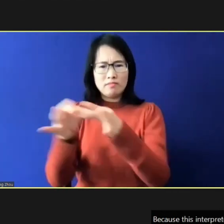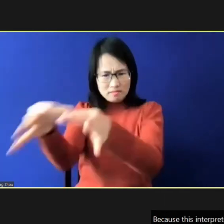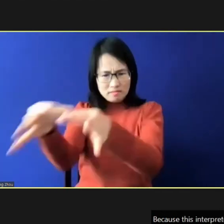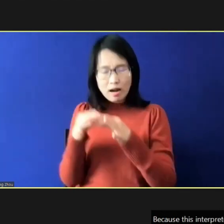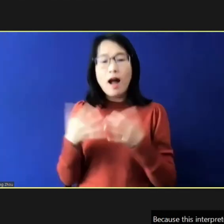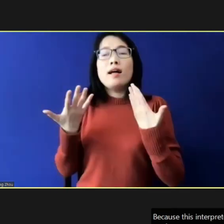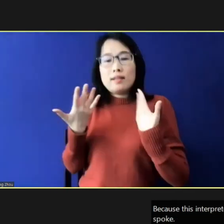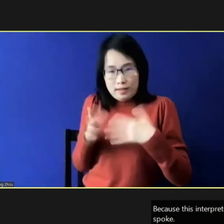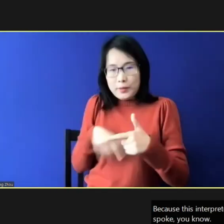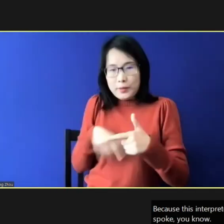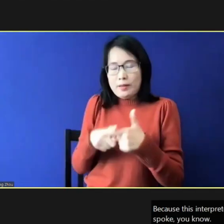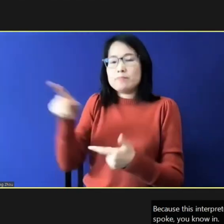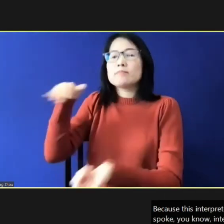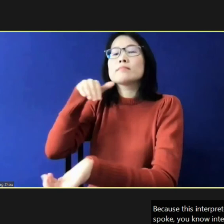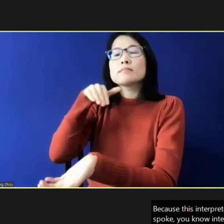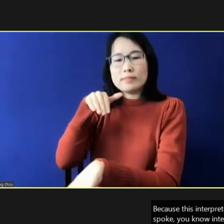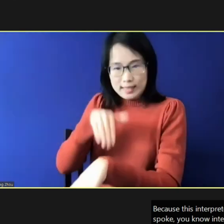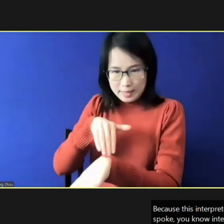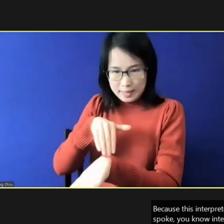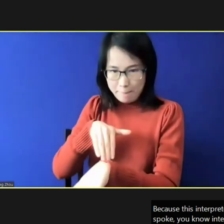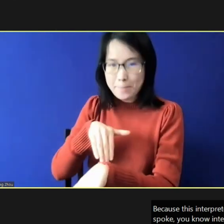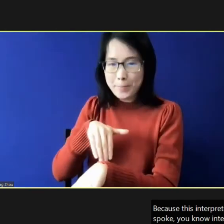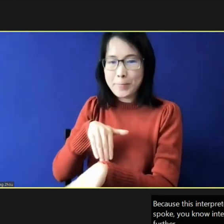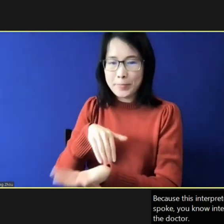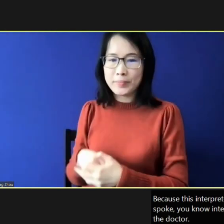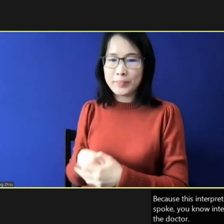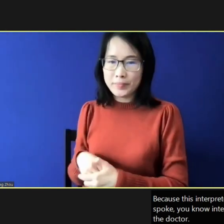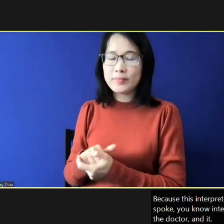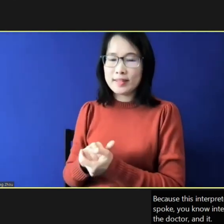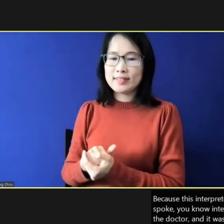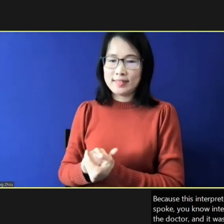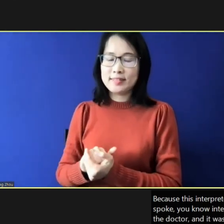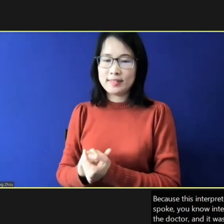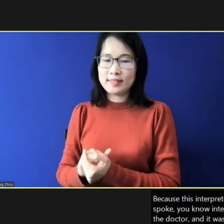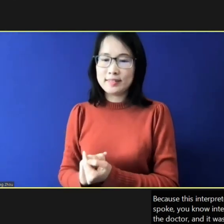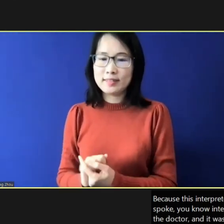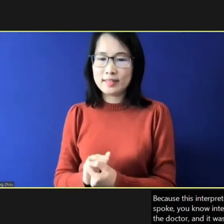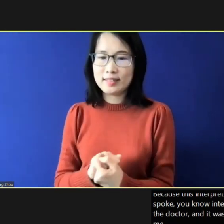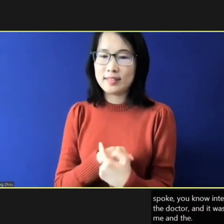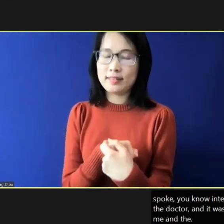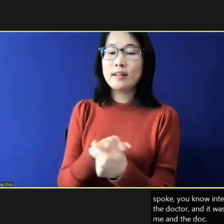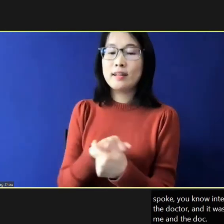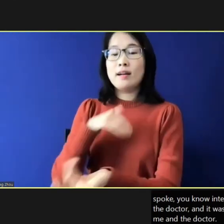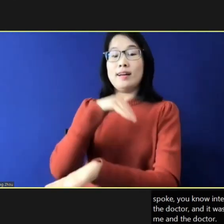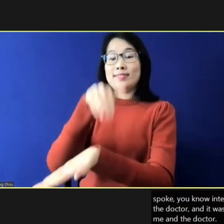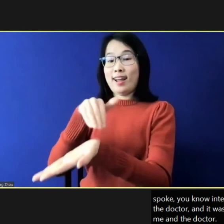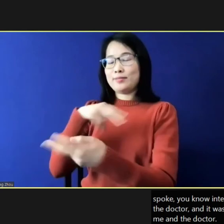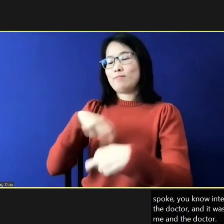and spoke, you know, interpreted for me and interpreted for the doctor. And it was a direct communication between me and the doctor.